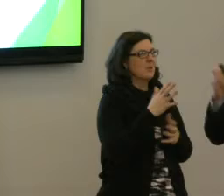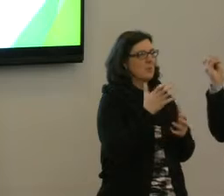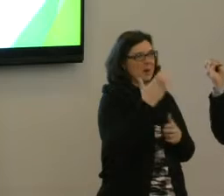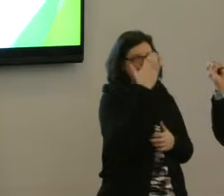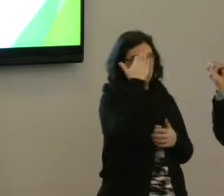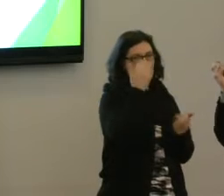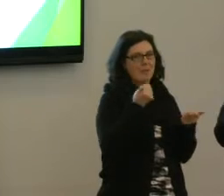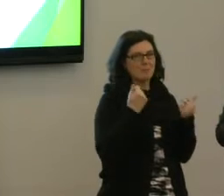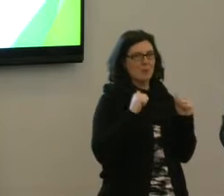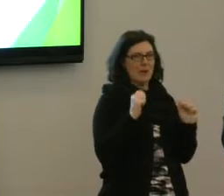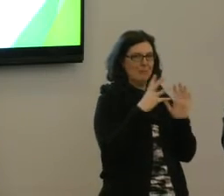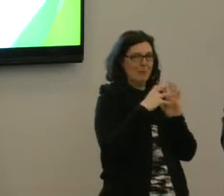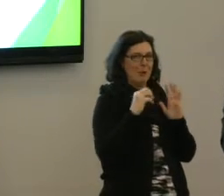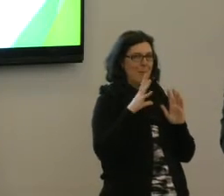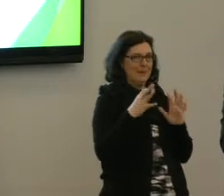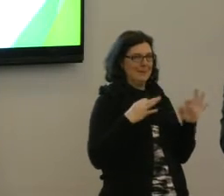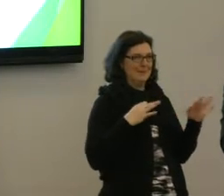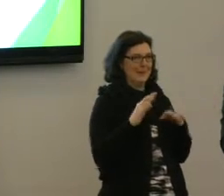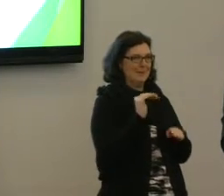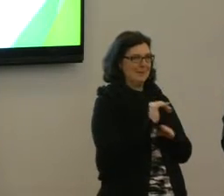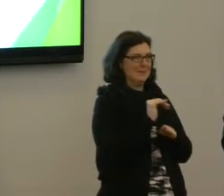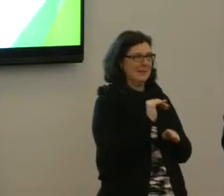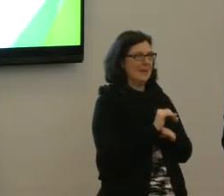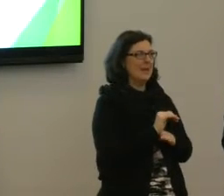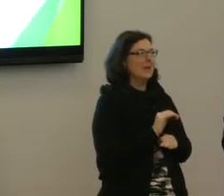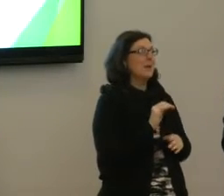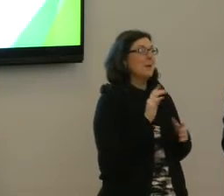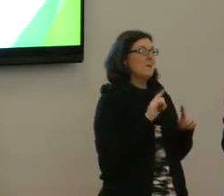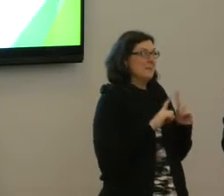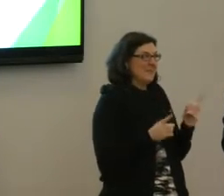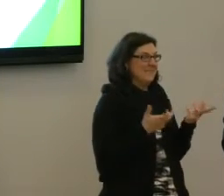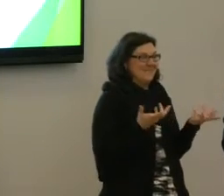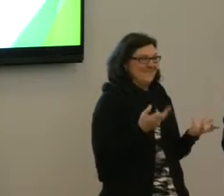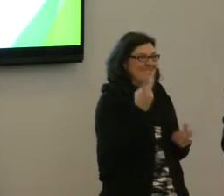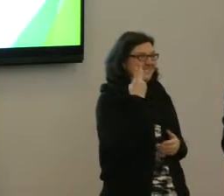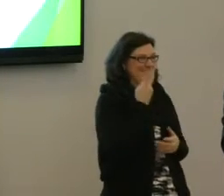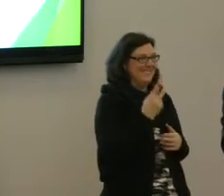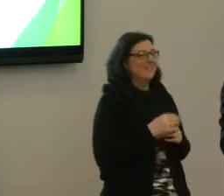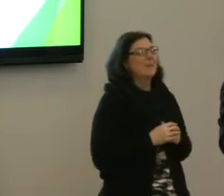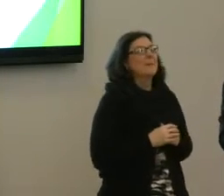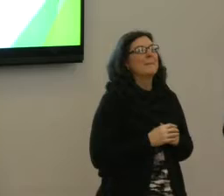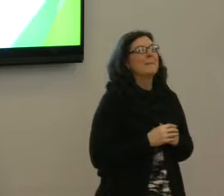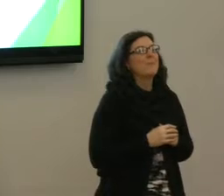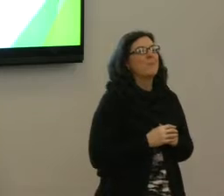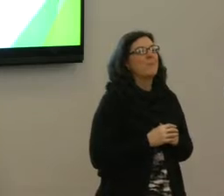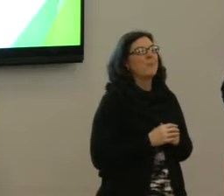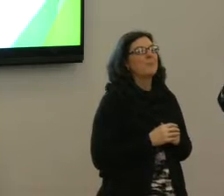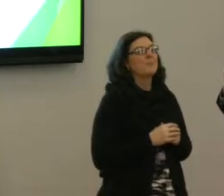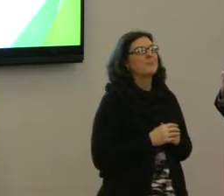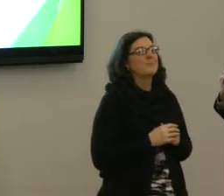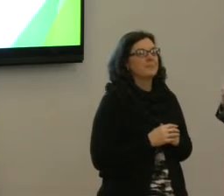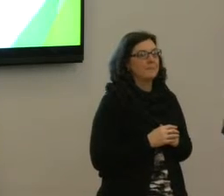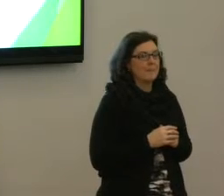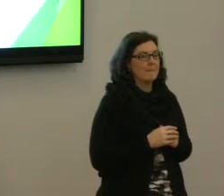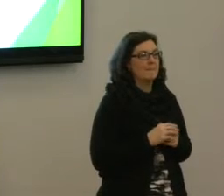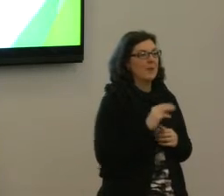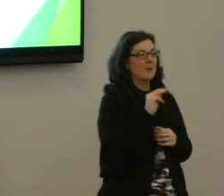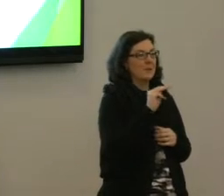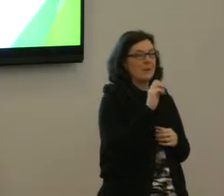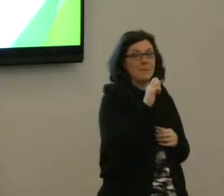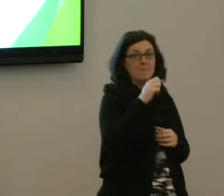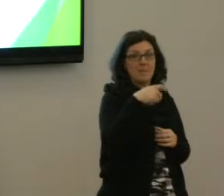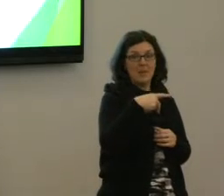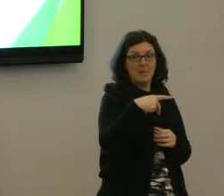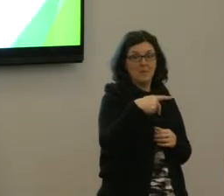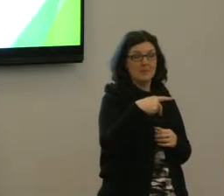I'm trying to be a little bit like Eric tonight. I'm not usually this kind of person. But he takes a map. He would take a map of Delaware. He